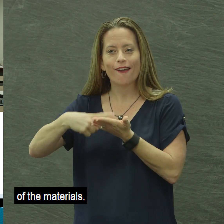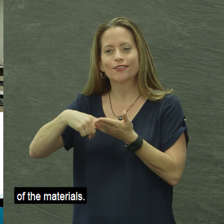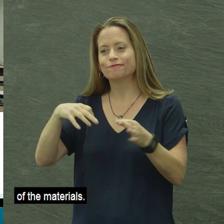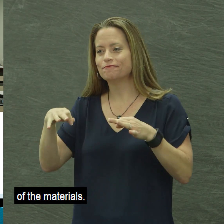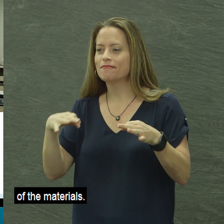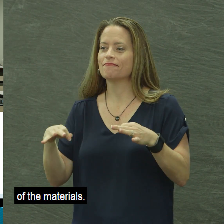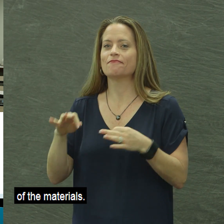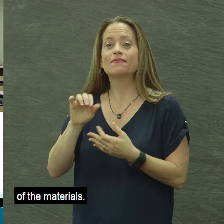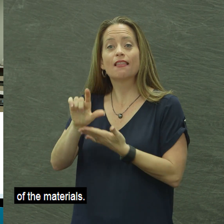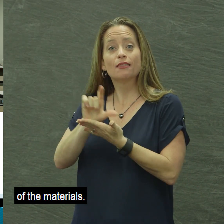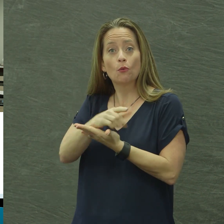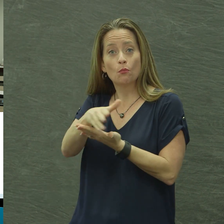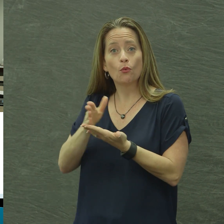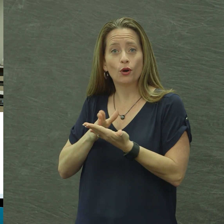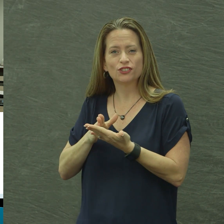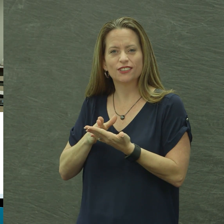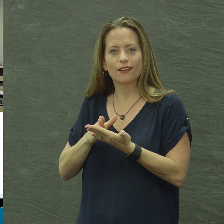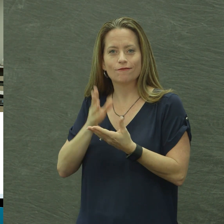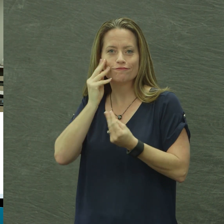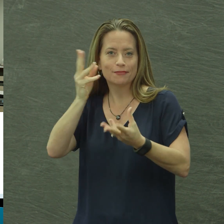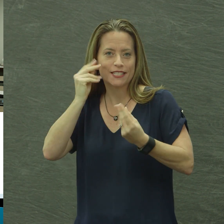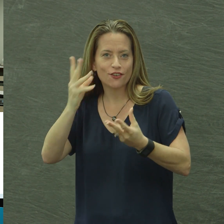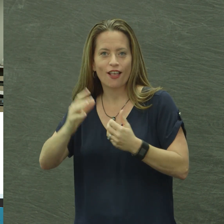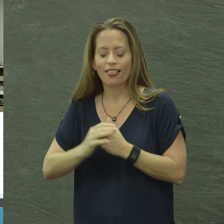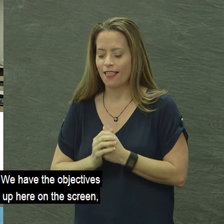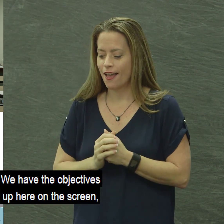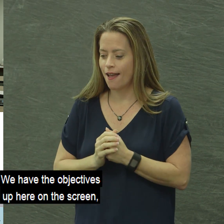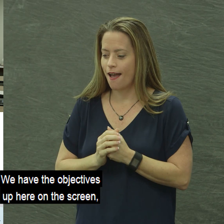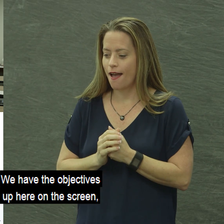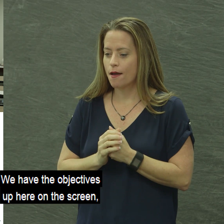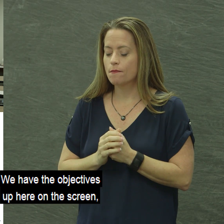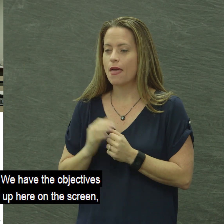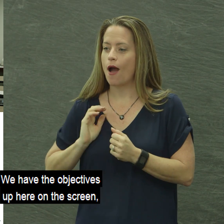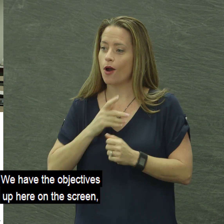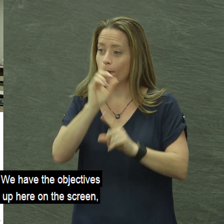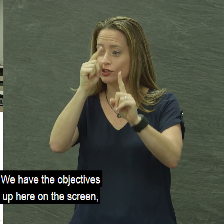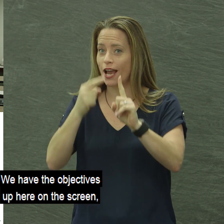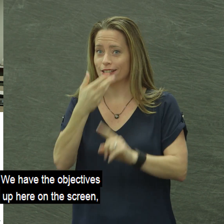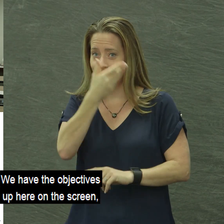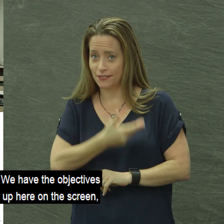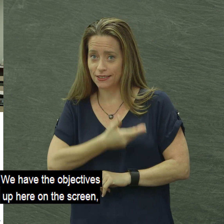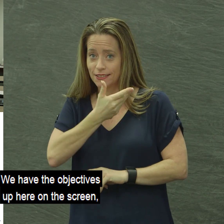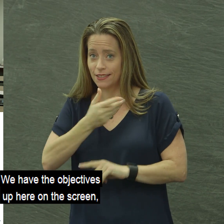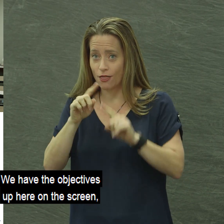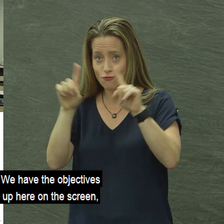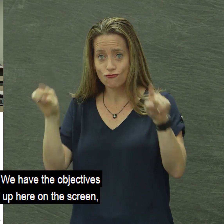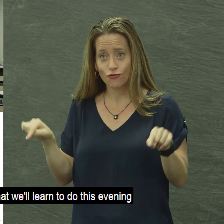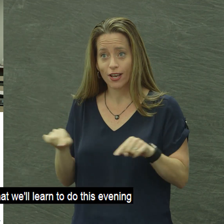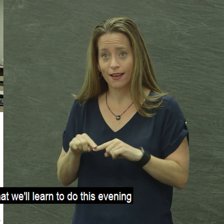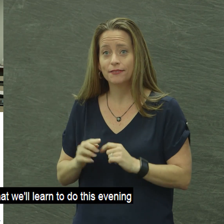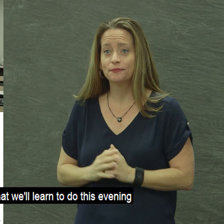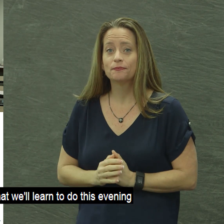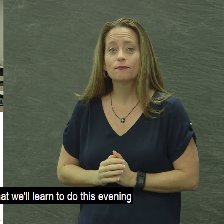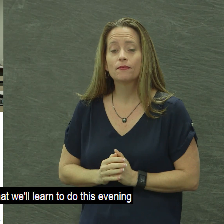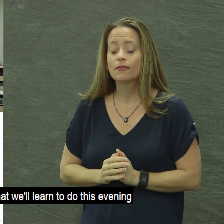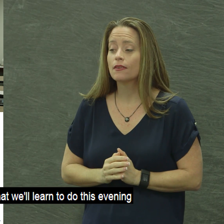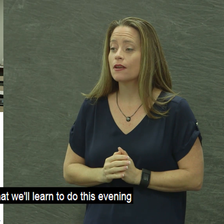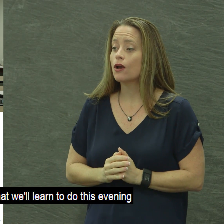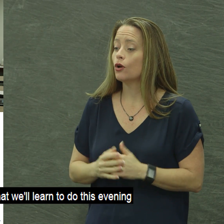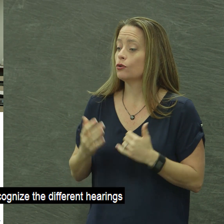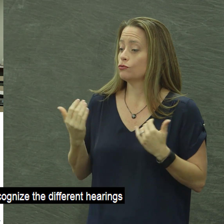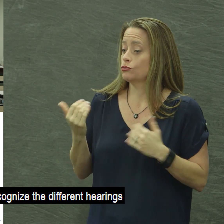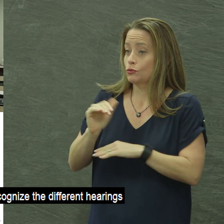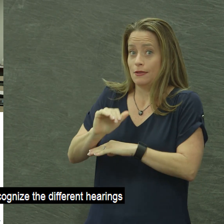legal portion of the materials. We have the objectives up here on the screen, and what we'll learn to do